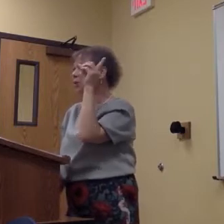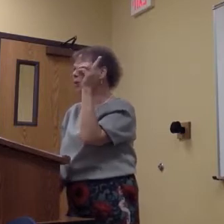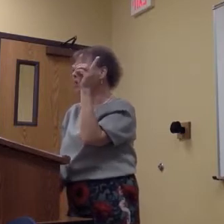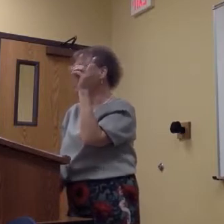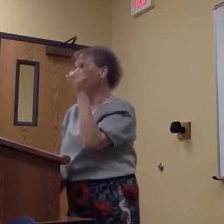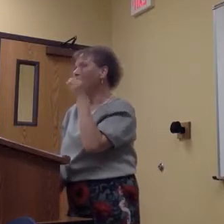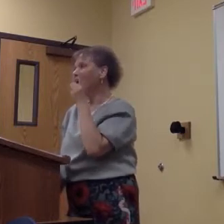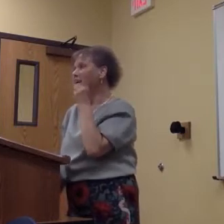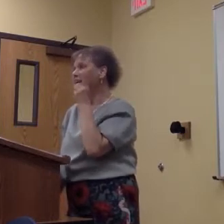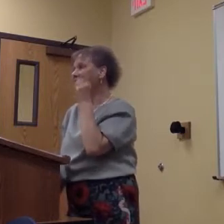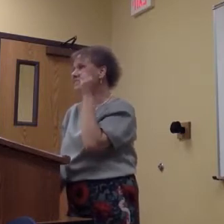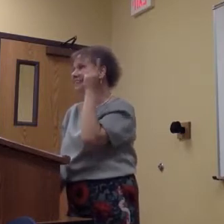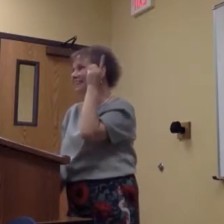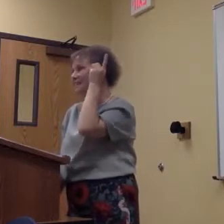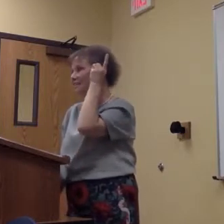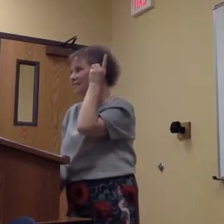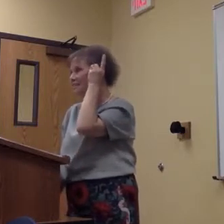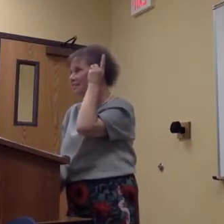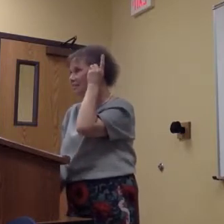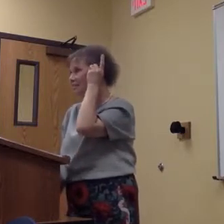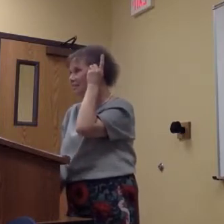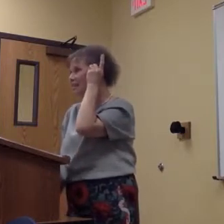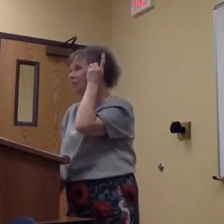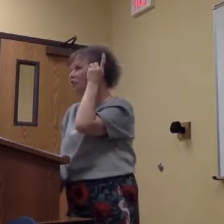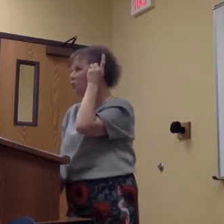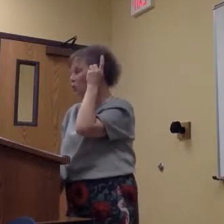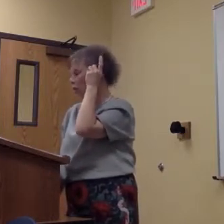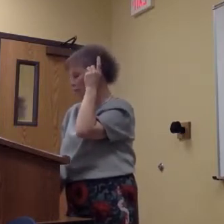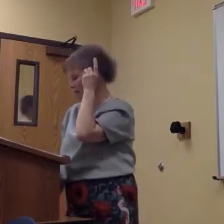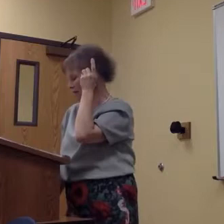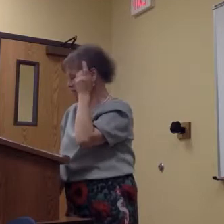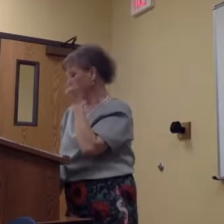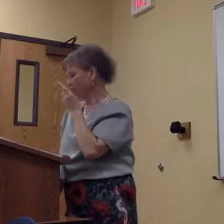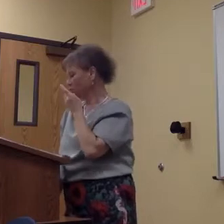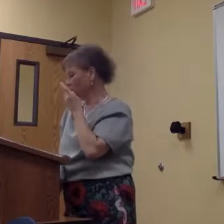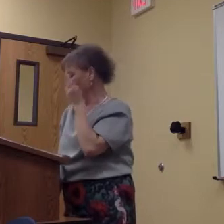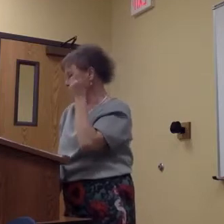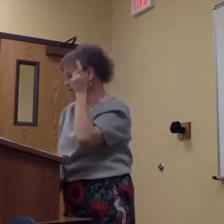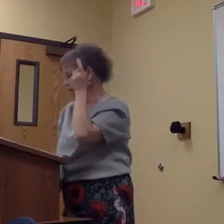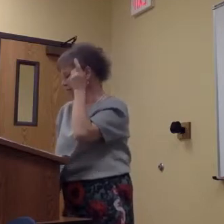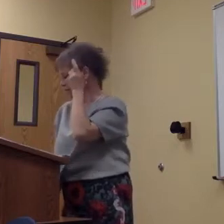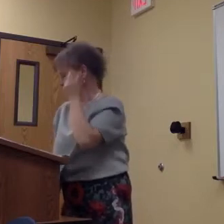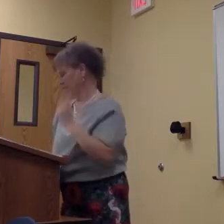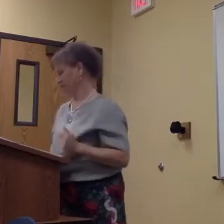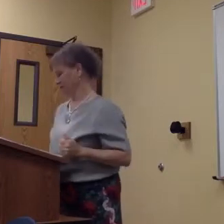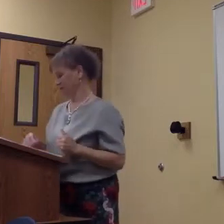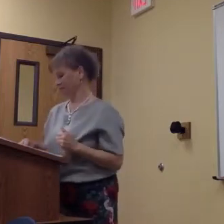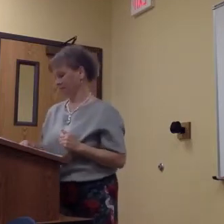with a D. Dorm. Dorm.